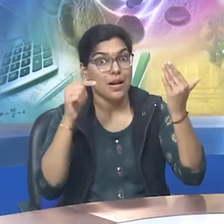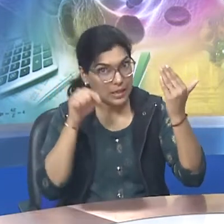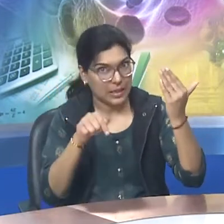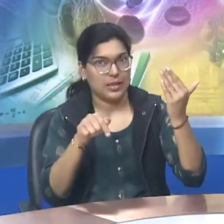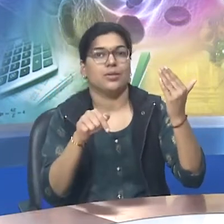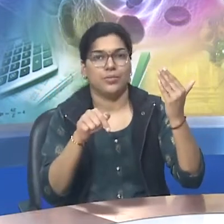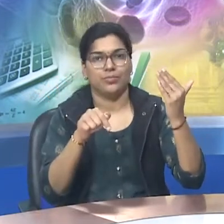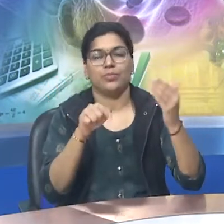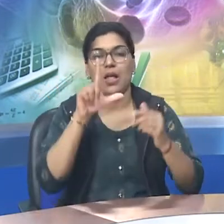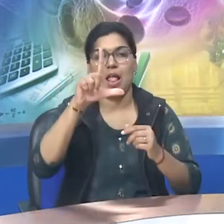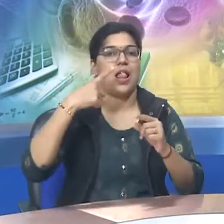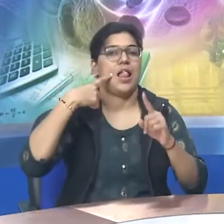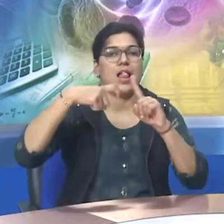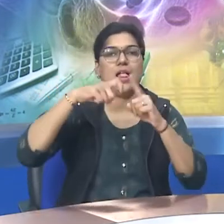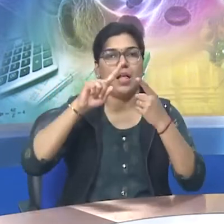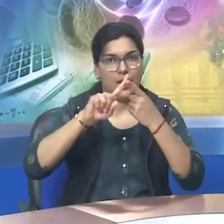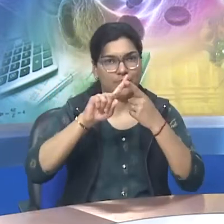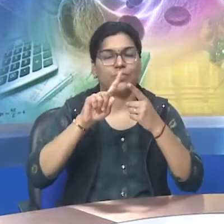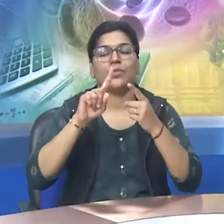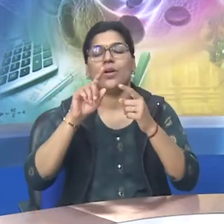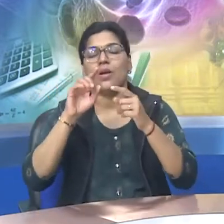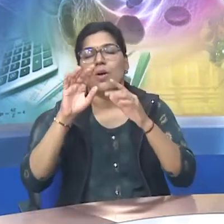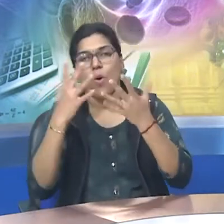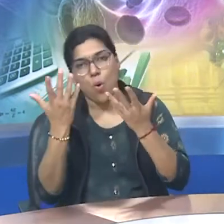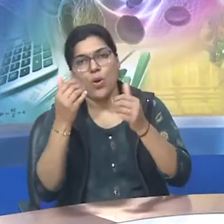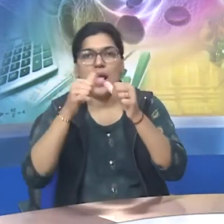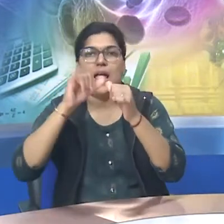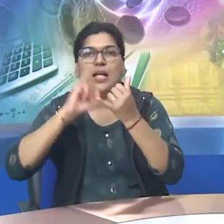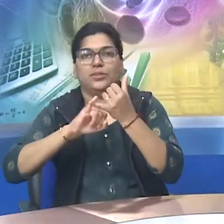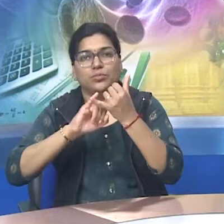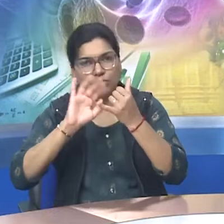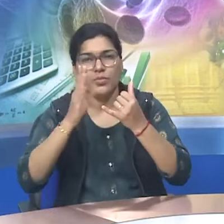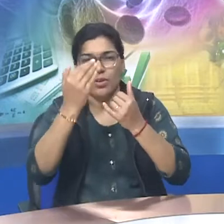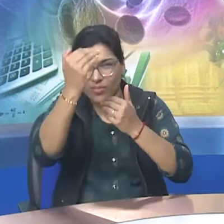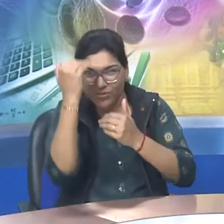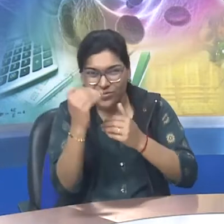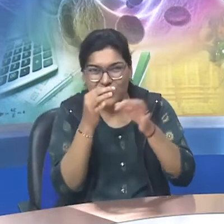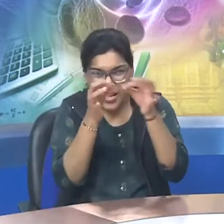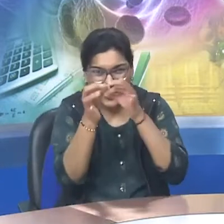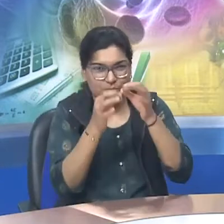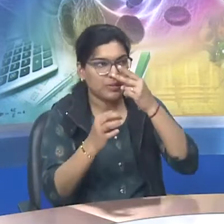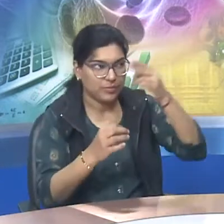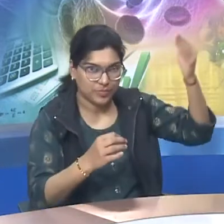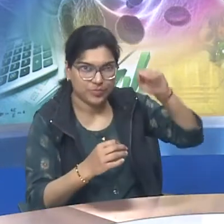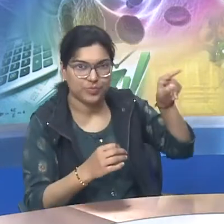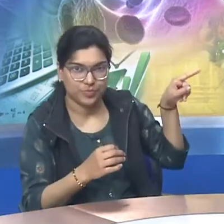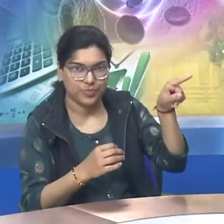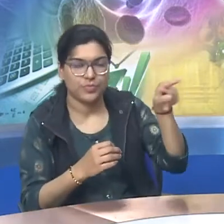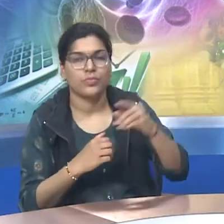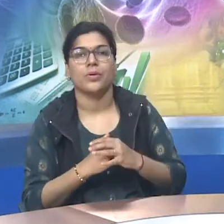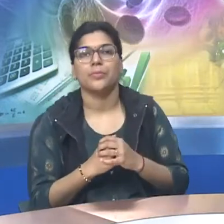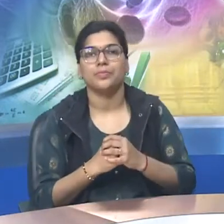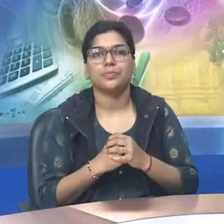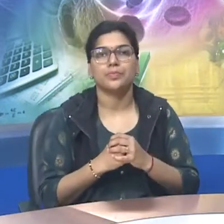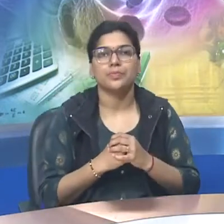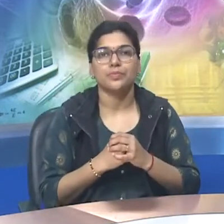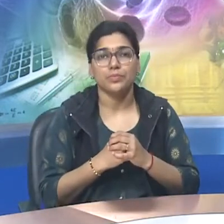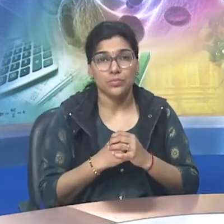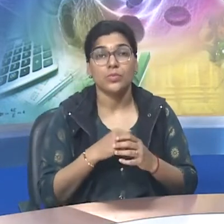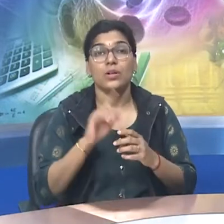but now this time it is little different. When you are comparing two things. Now let us see further